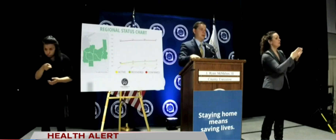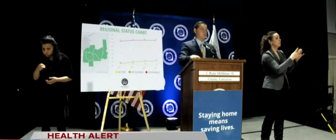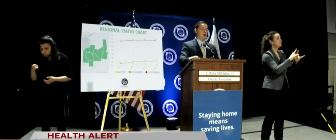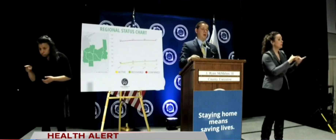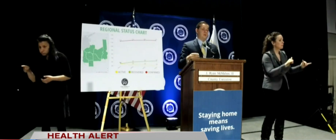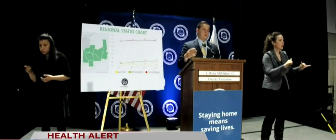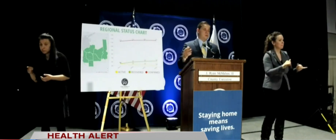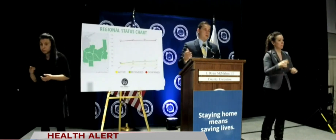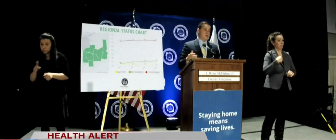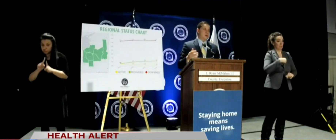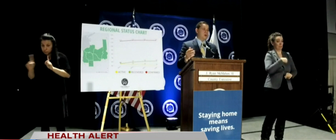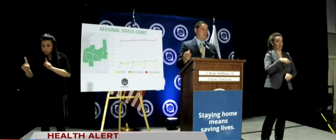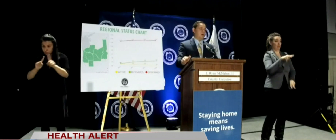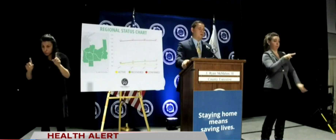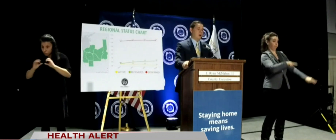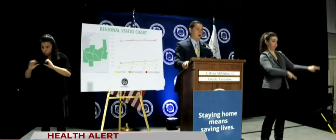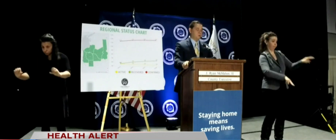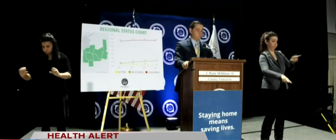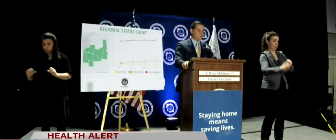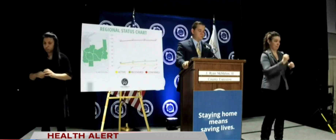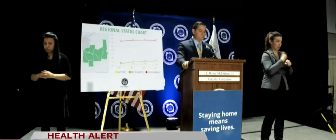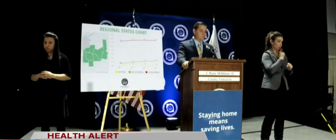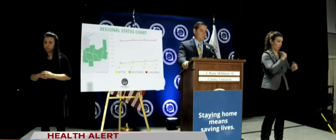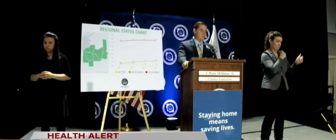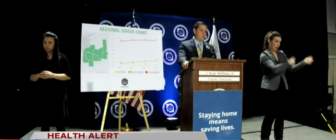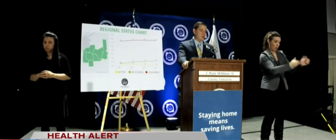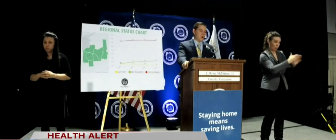distancing. And that's part of this, is part of our